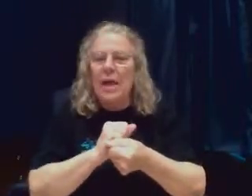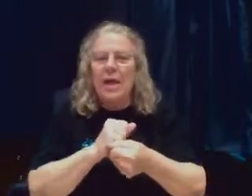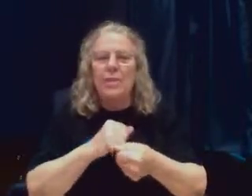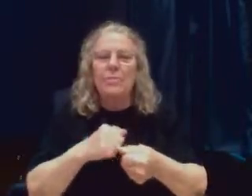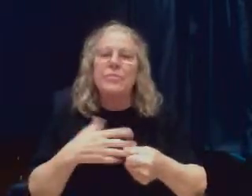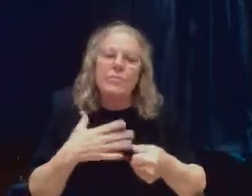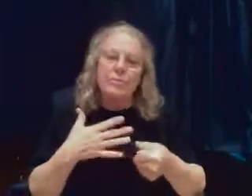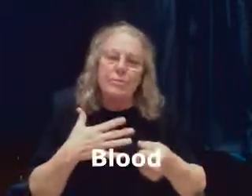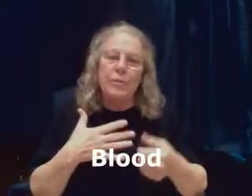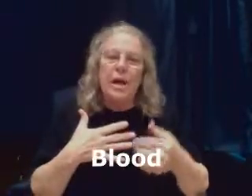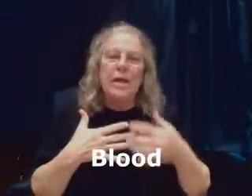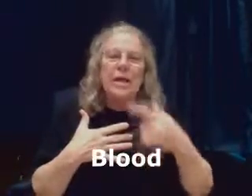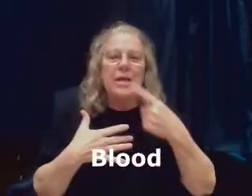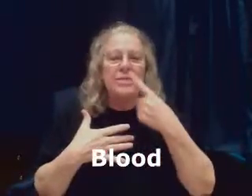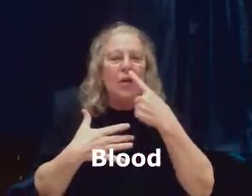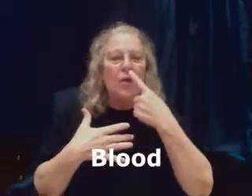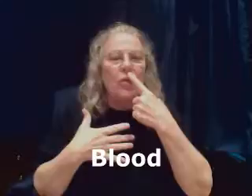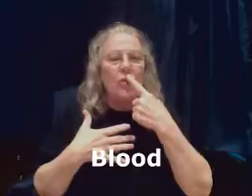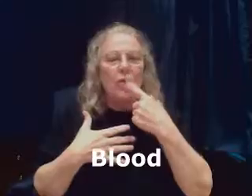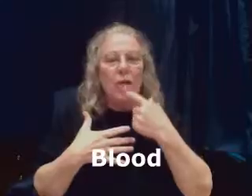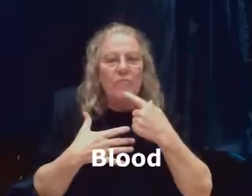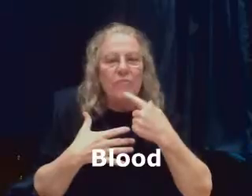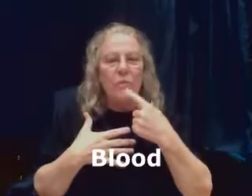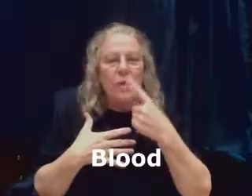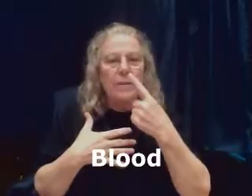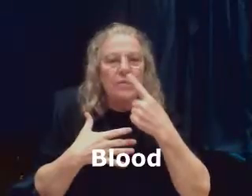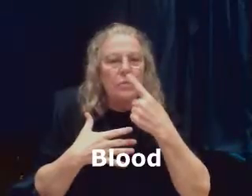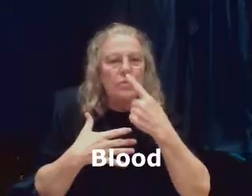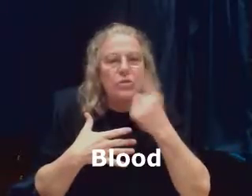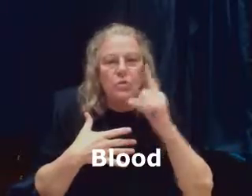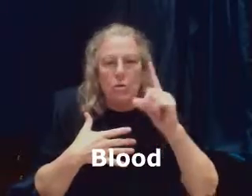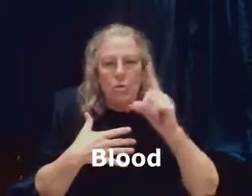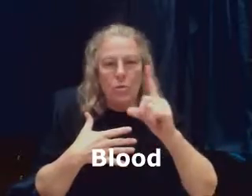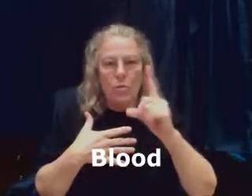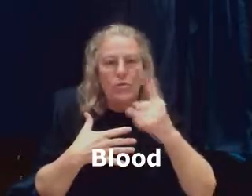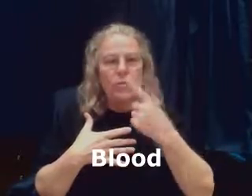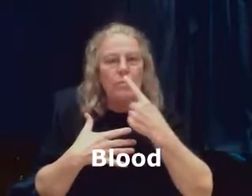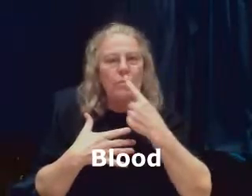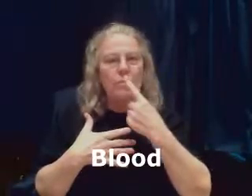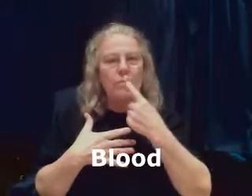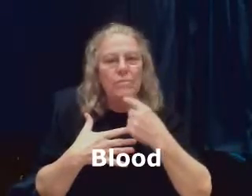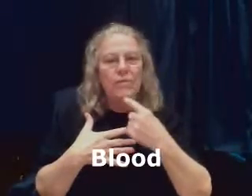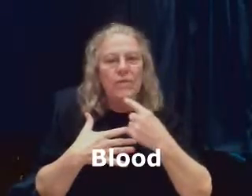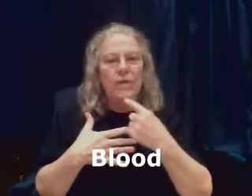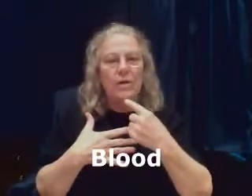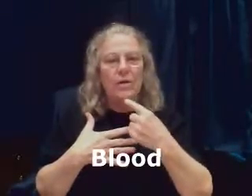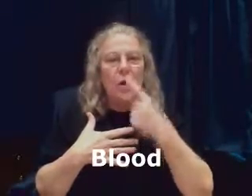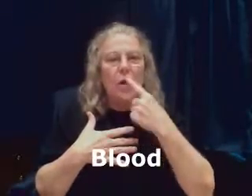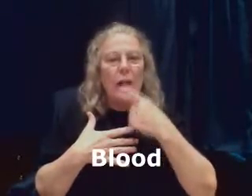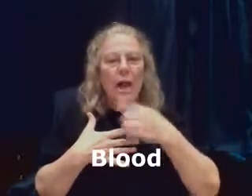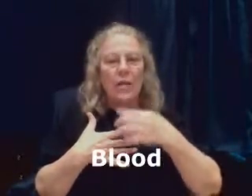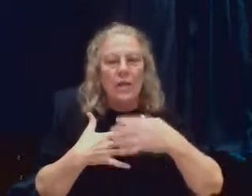Bloody. Blood is the red from your lips, so stroke it with your finger, and then